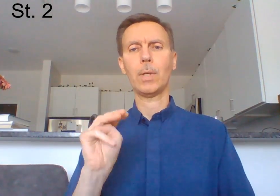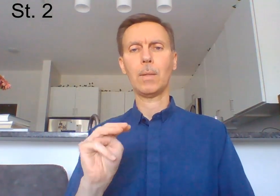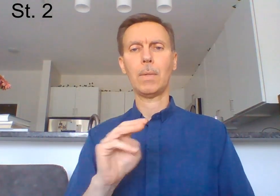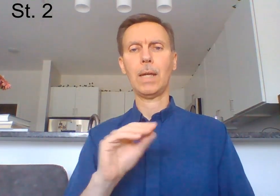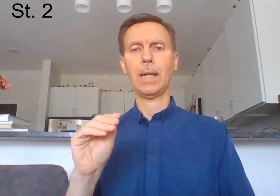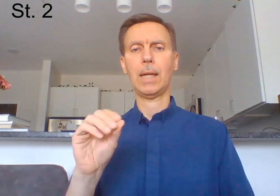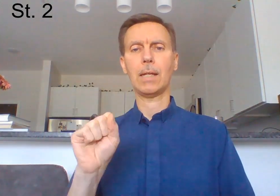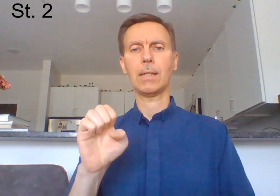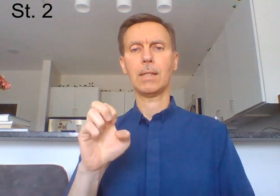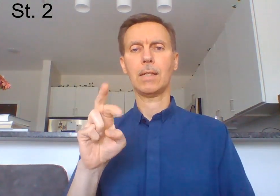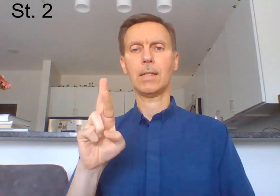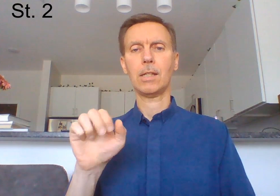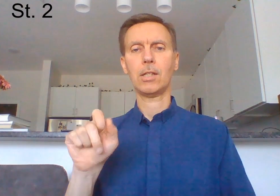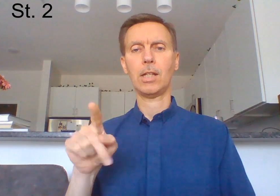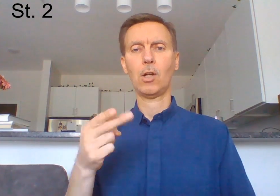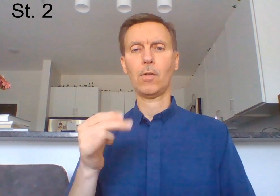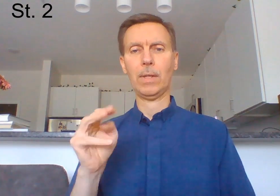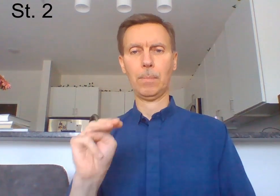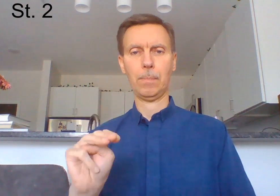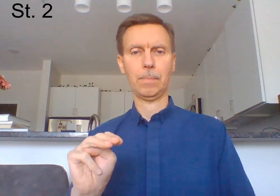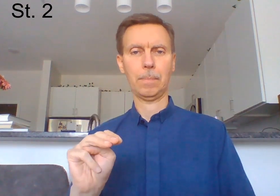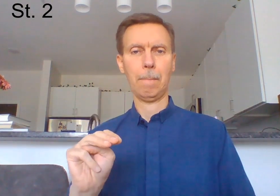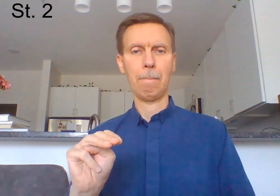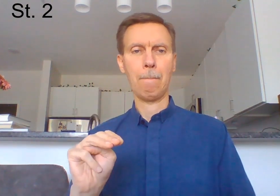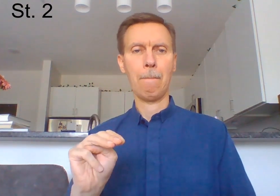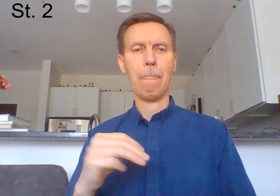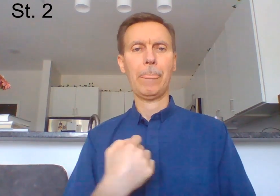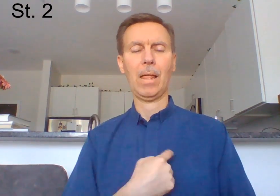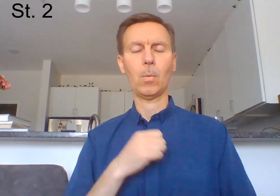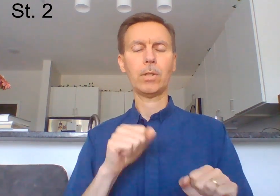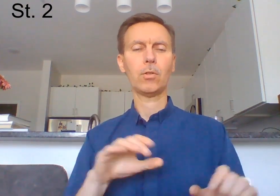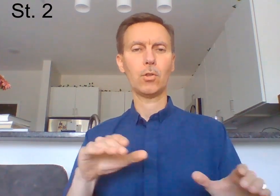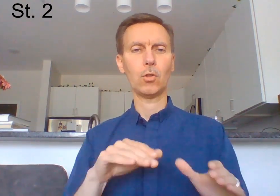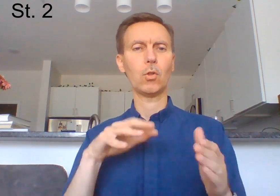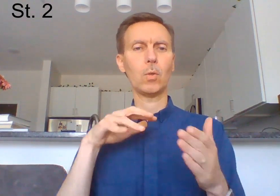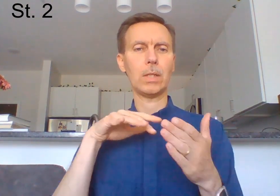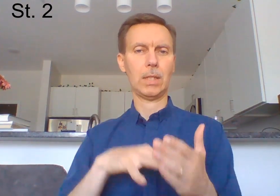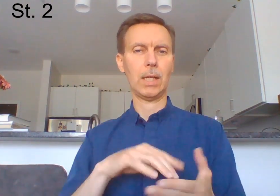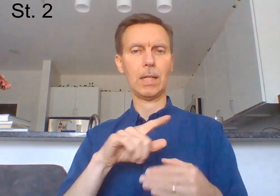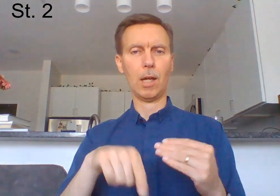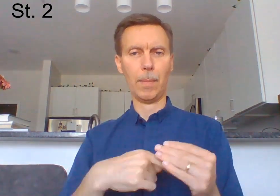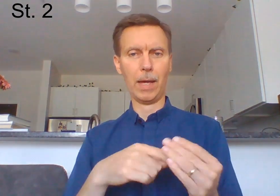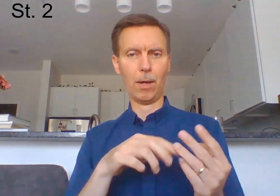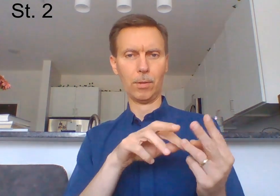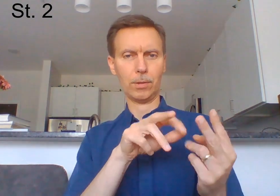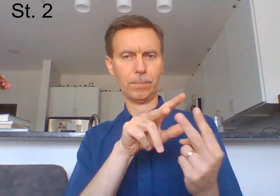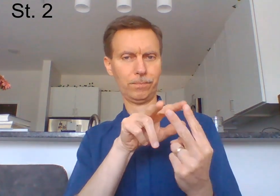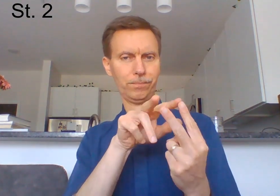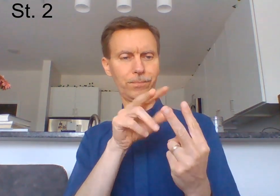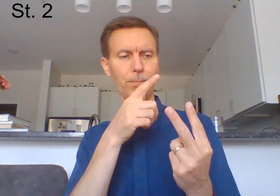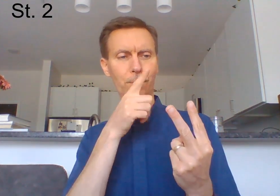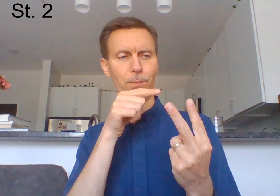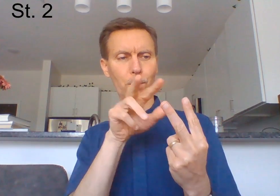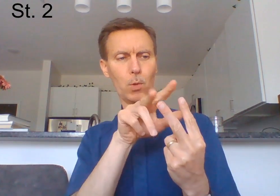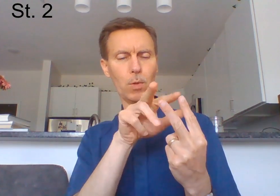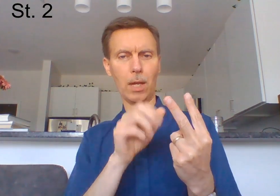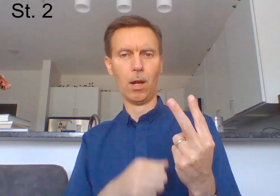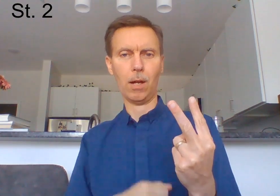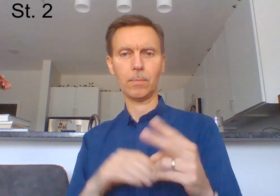Cherubim and seraphim. Now we could do a study about who they are